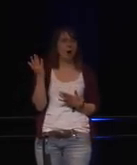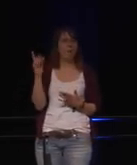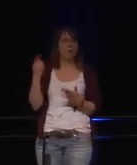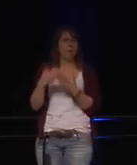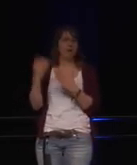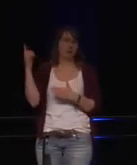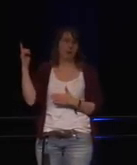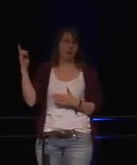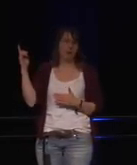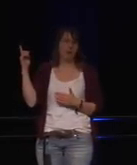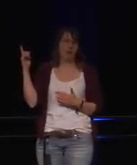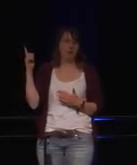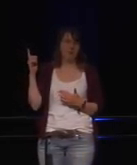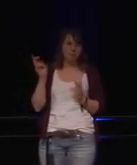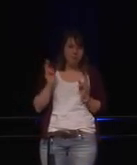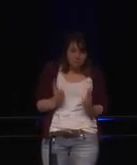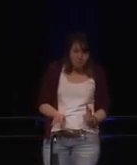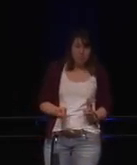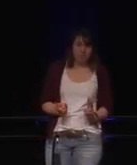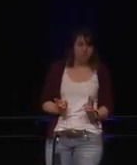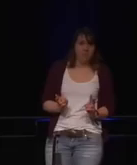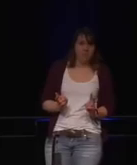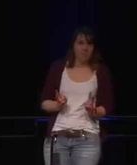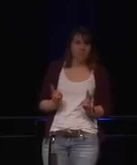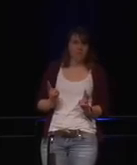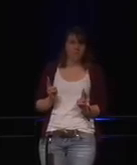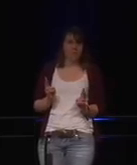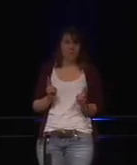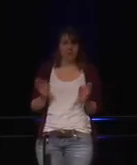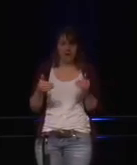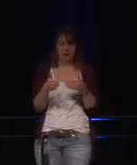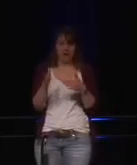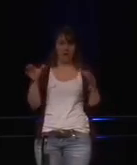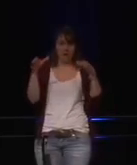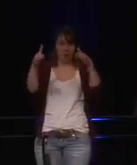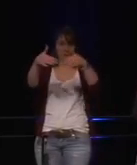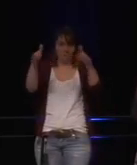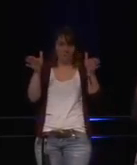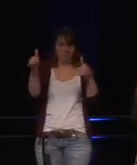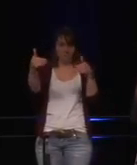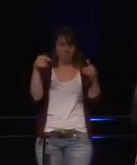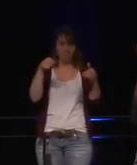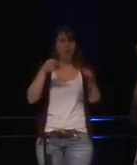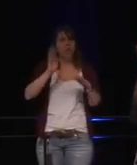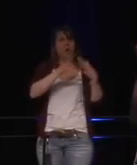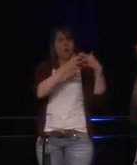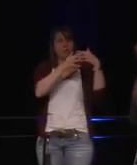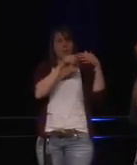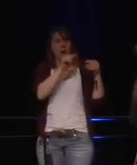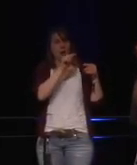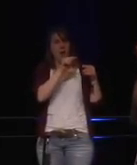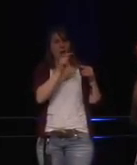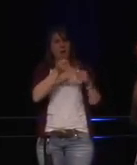Actually, in a fish tank in an American casino, North American casino,